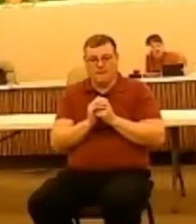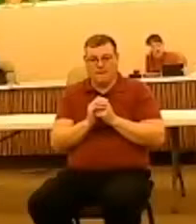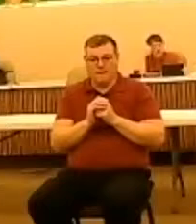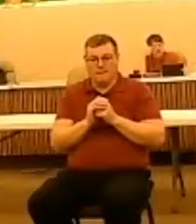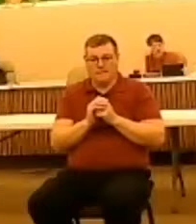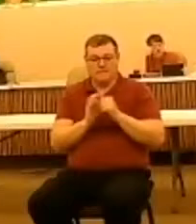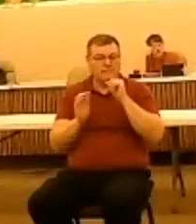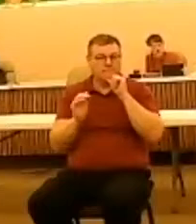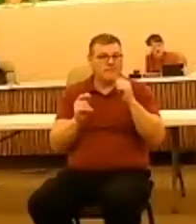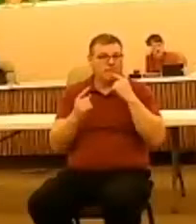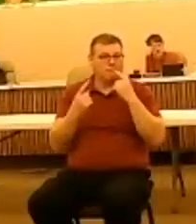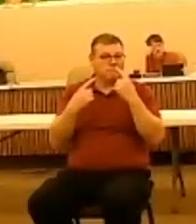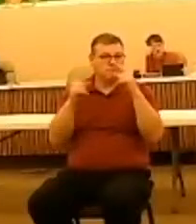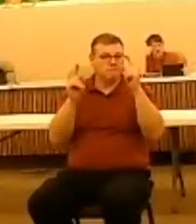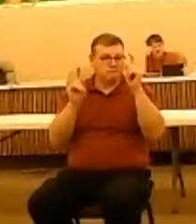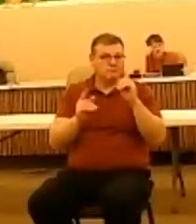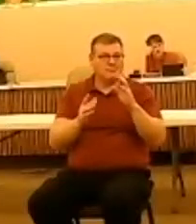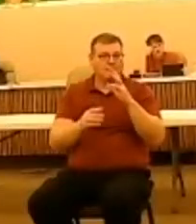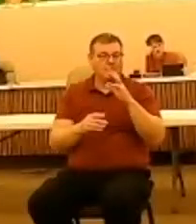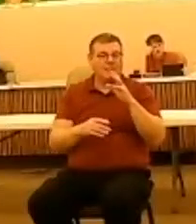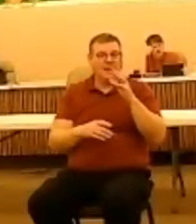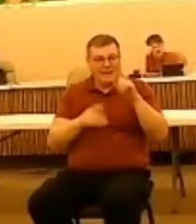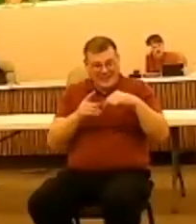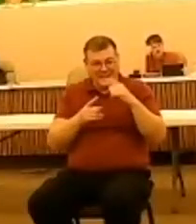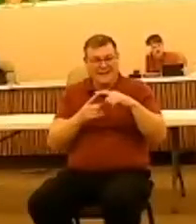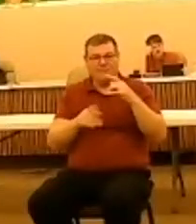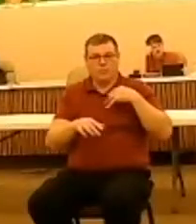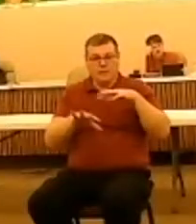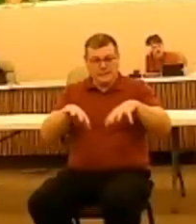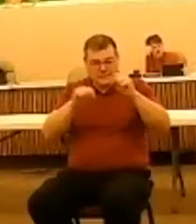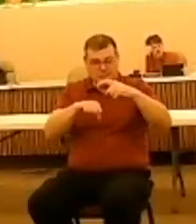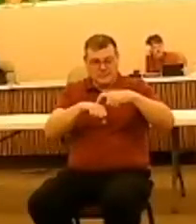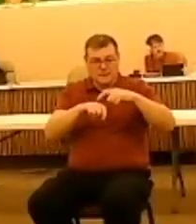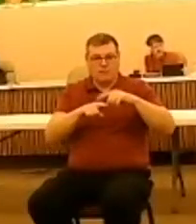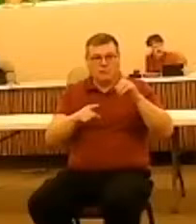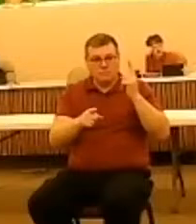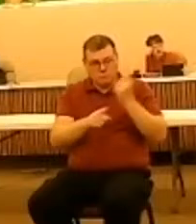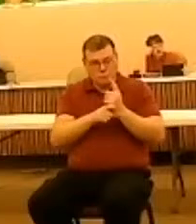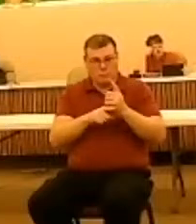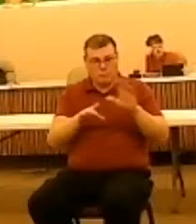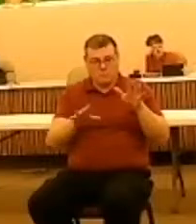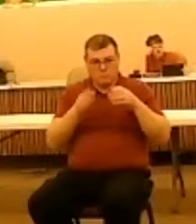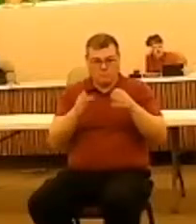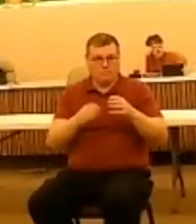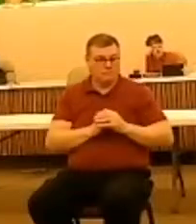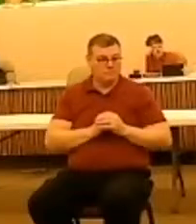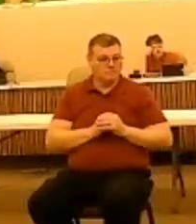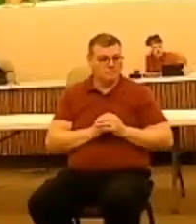not be as good as they could be if we took the time to go through it thoroughly. True.